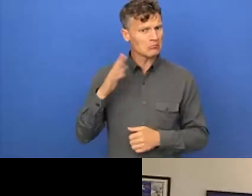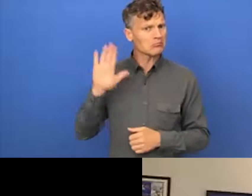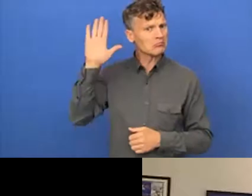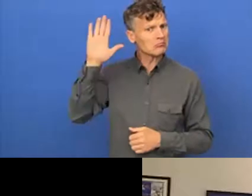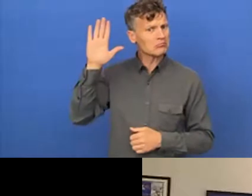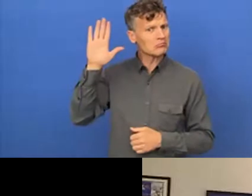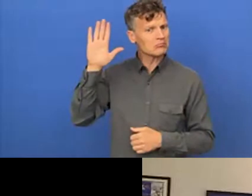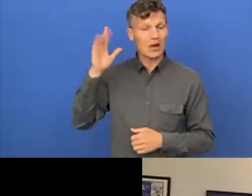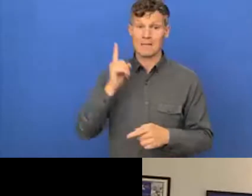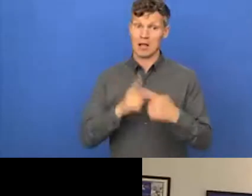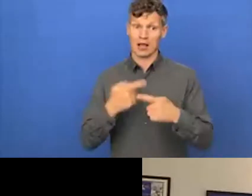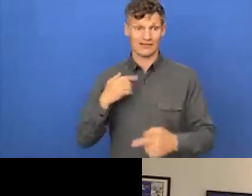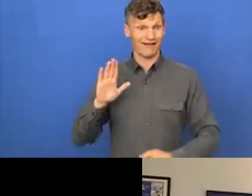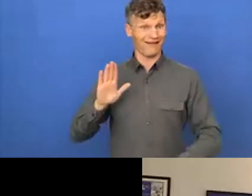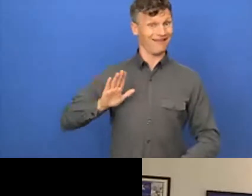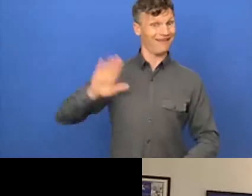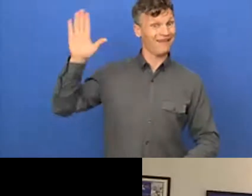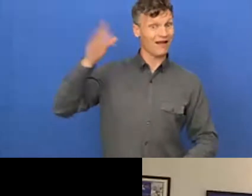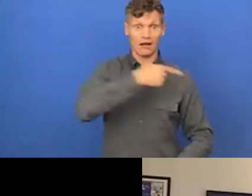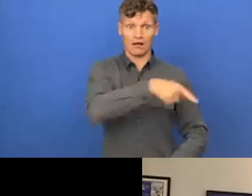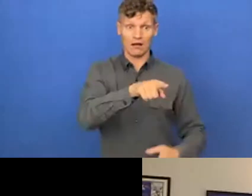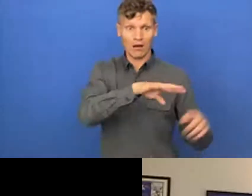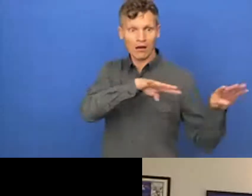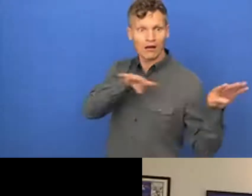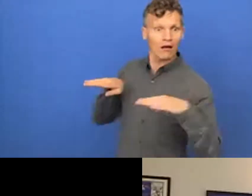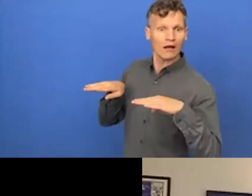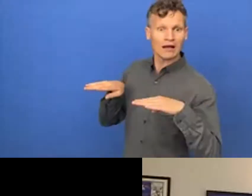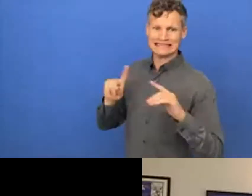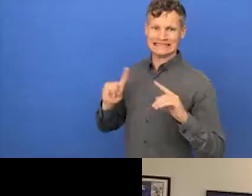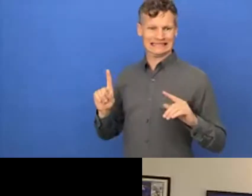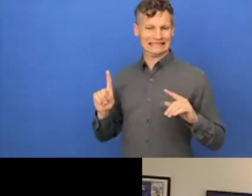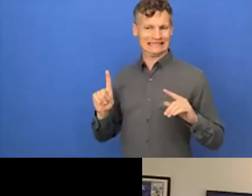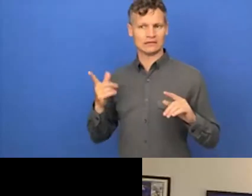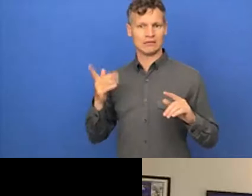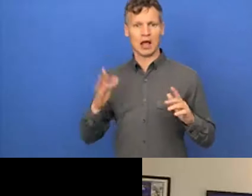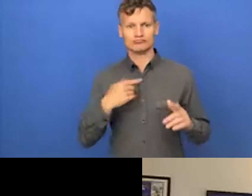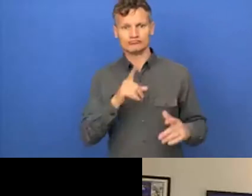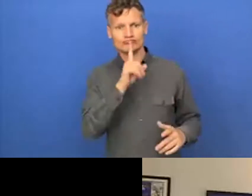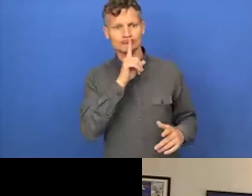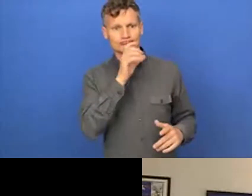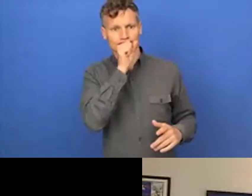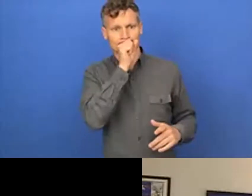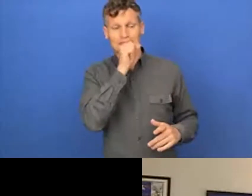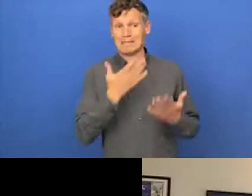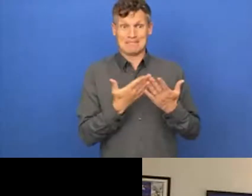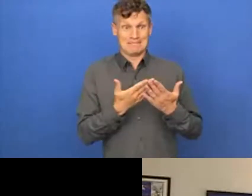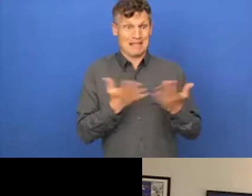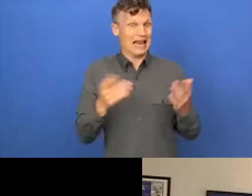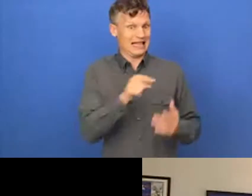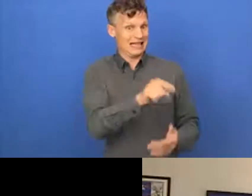confidential, because students talked often about how having reported bullying just made it worse. And so